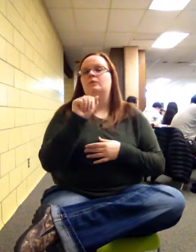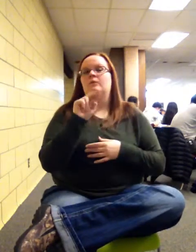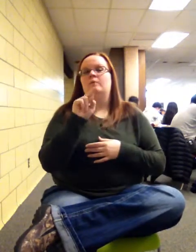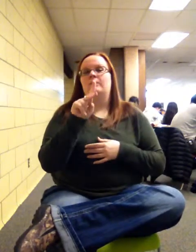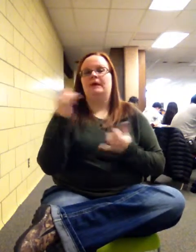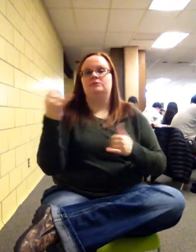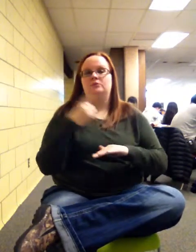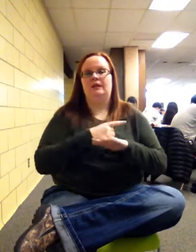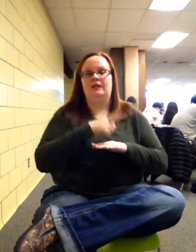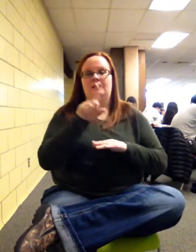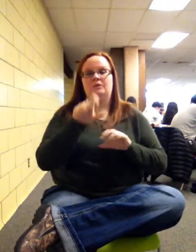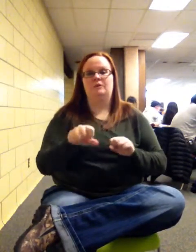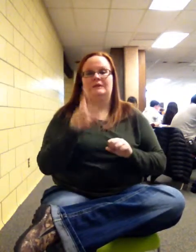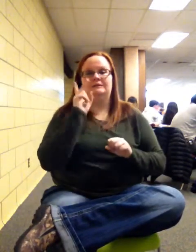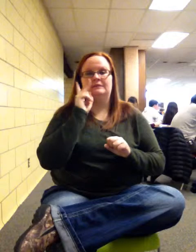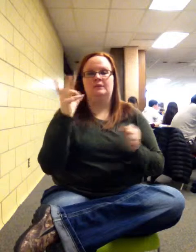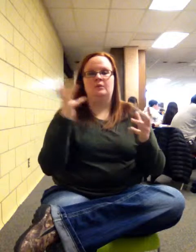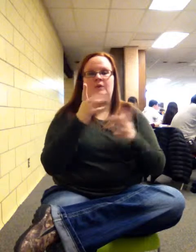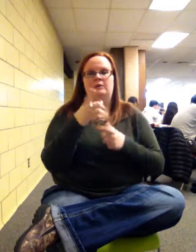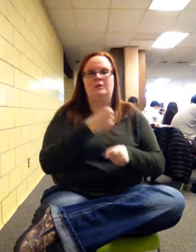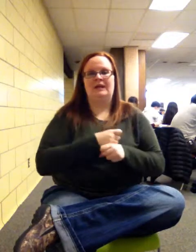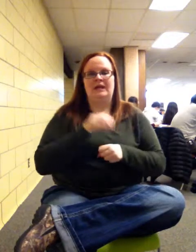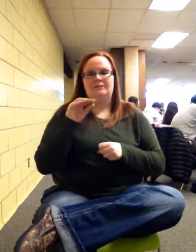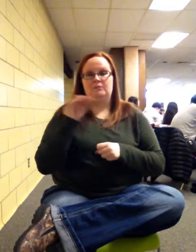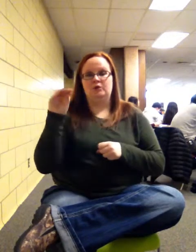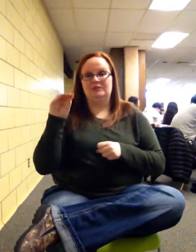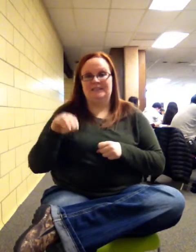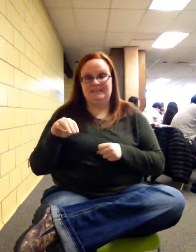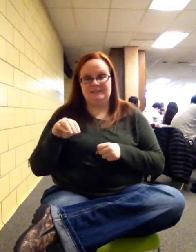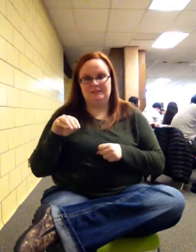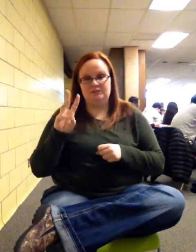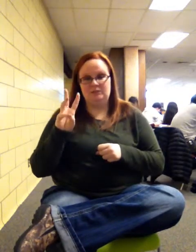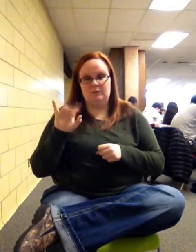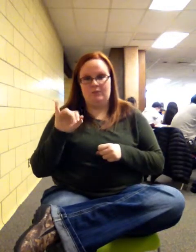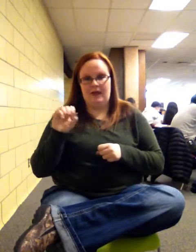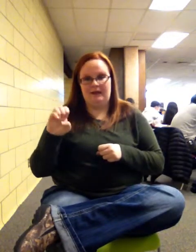would get percentage-wise if you invest for 1 year.